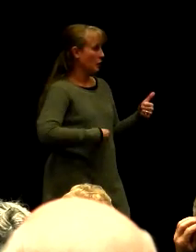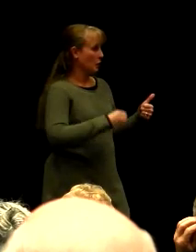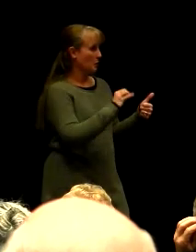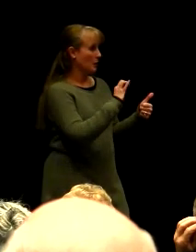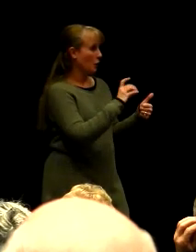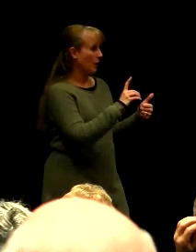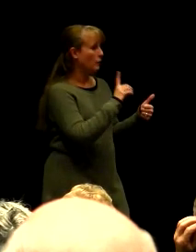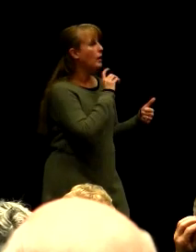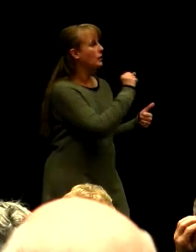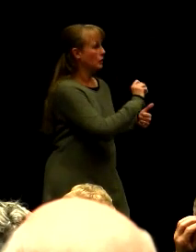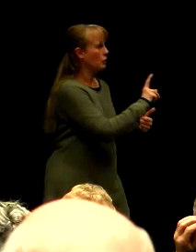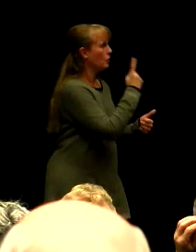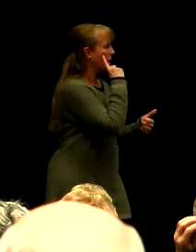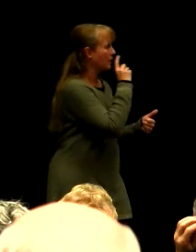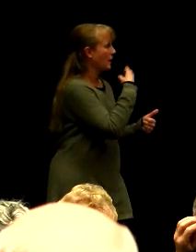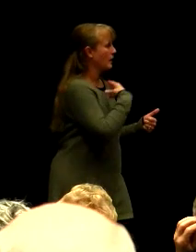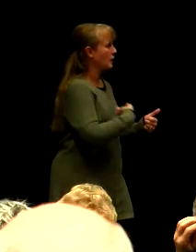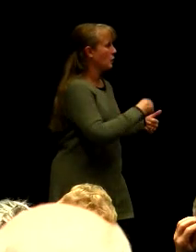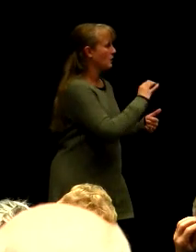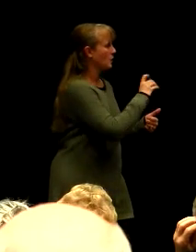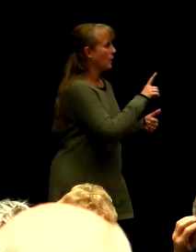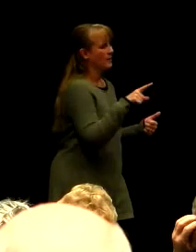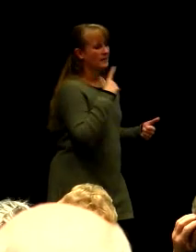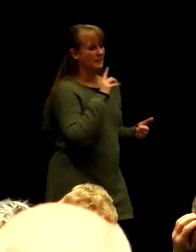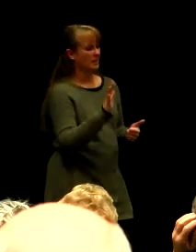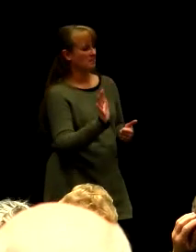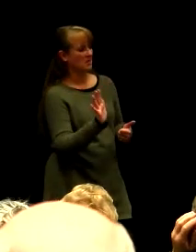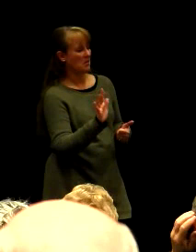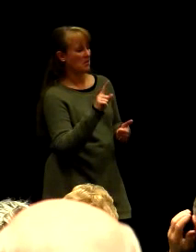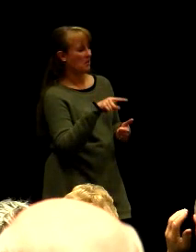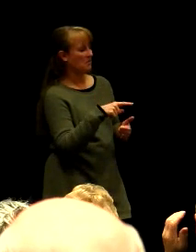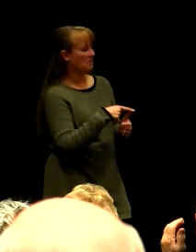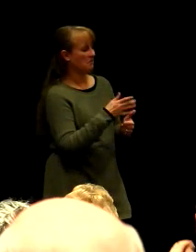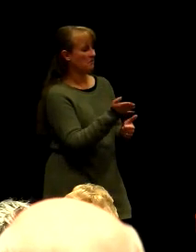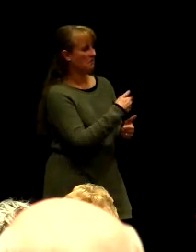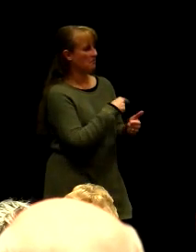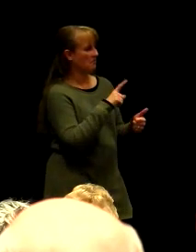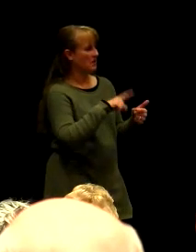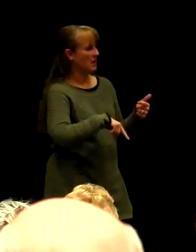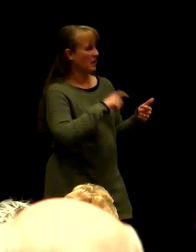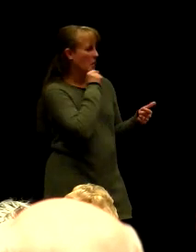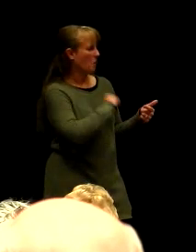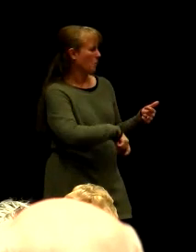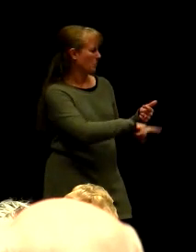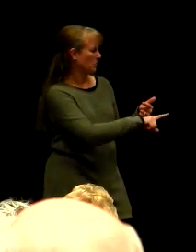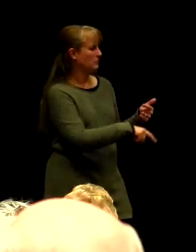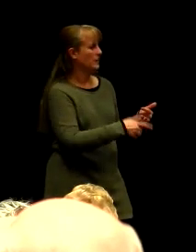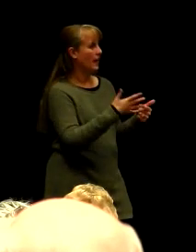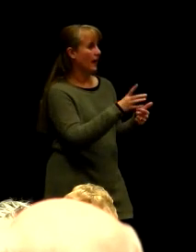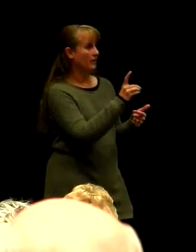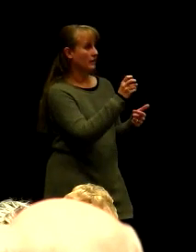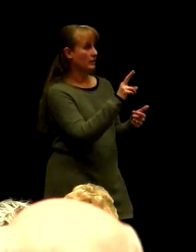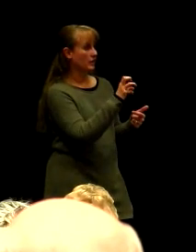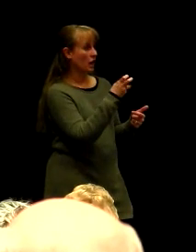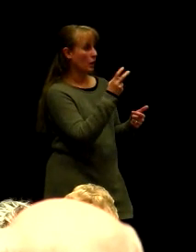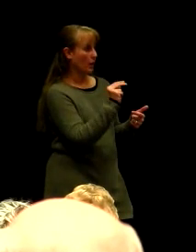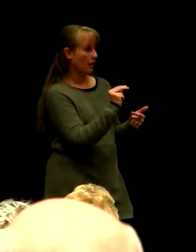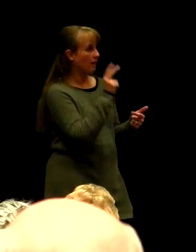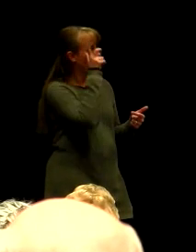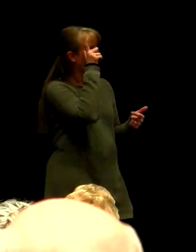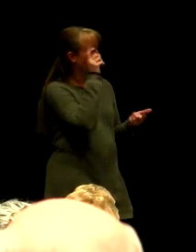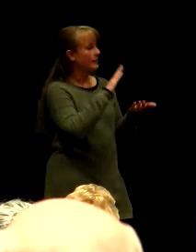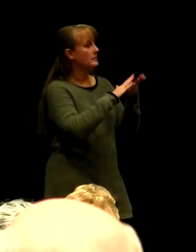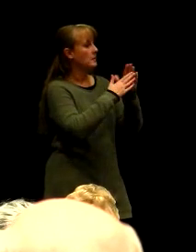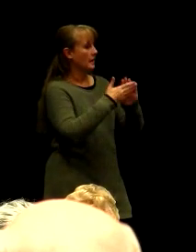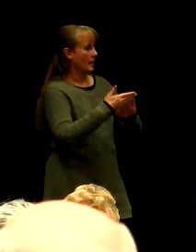Actually, Kubrick thought that they would be humanoid, and Clark said, no, you're way out of date. After Darwin, the aliens